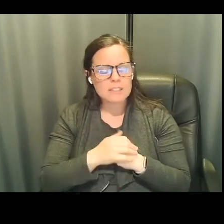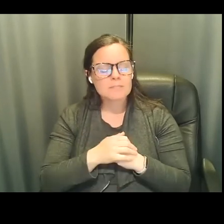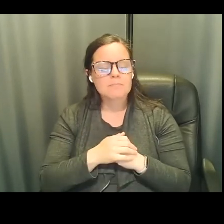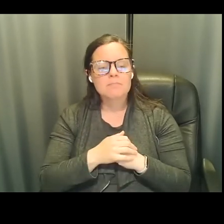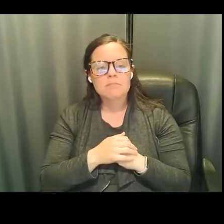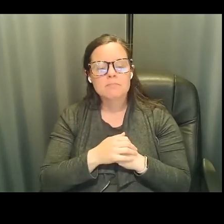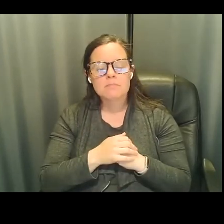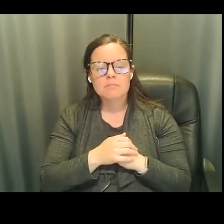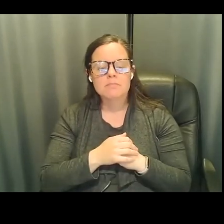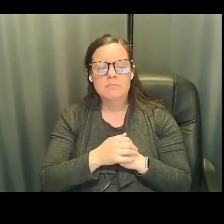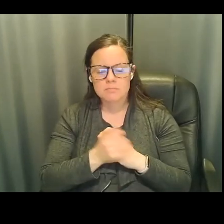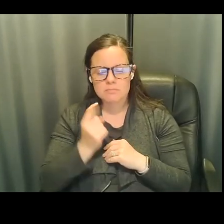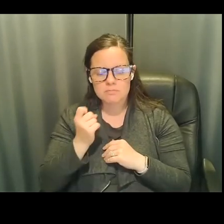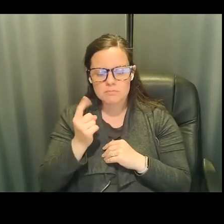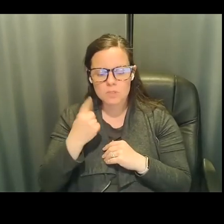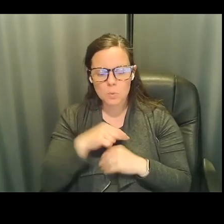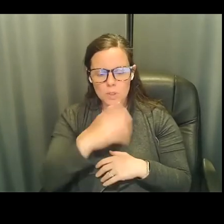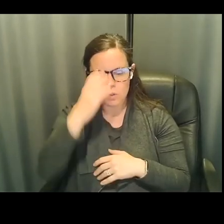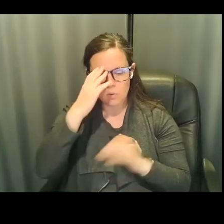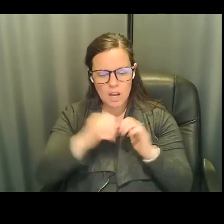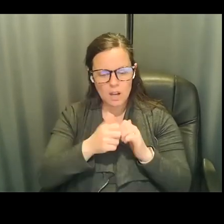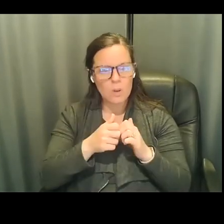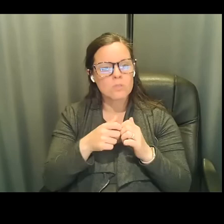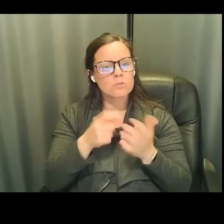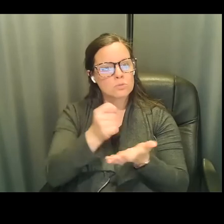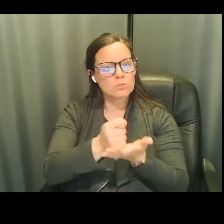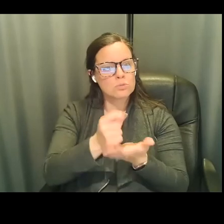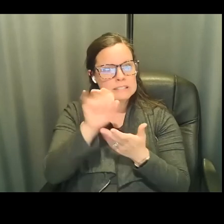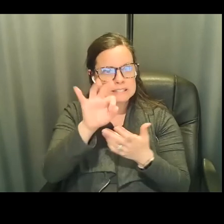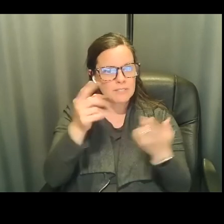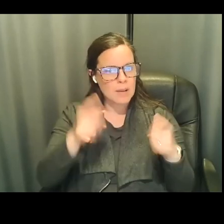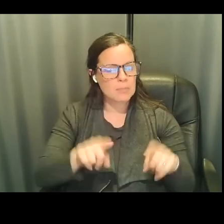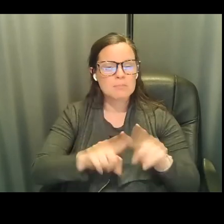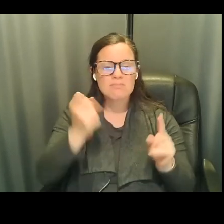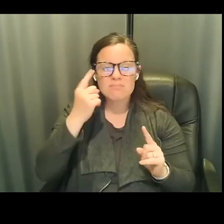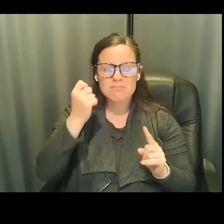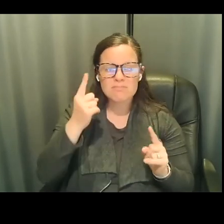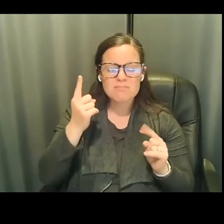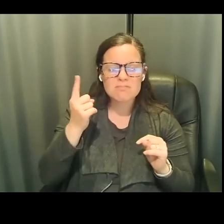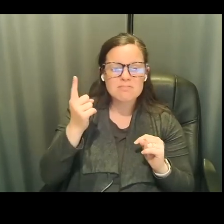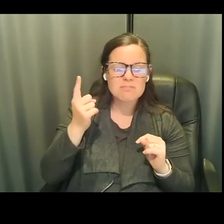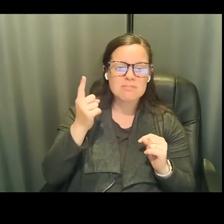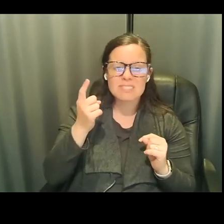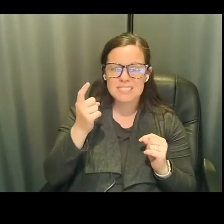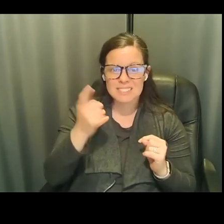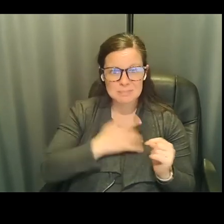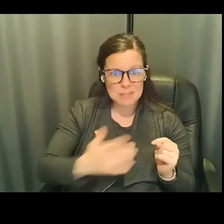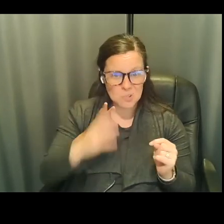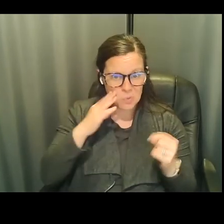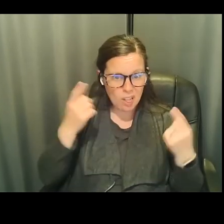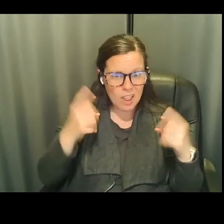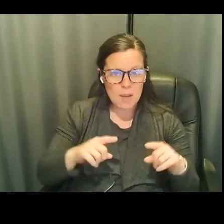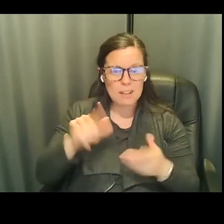is we know how to treat it if it does occur. However, the likelihood of it occurring is so